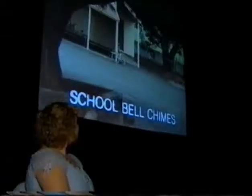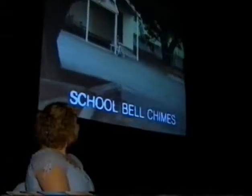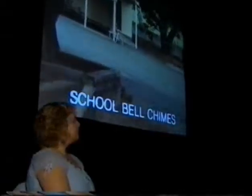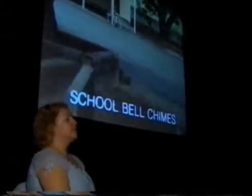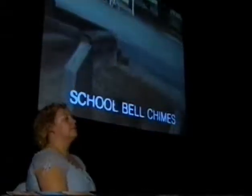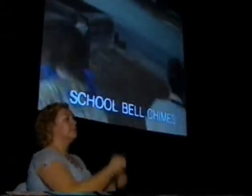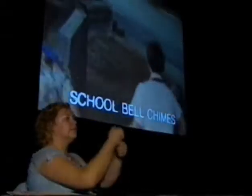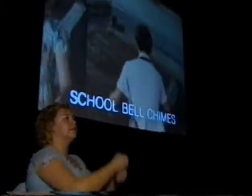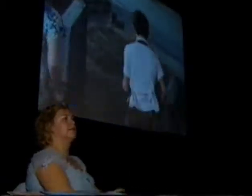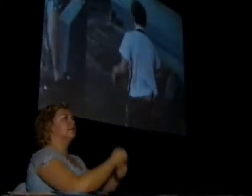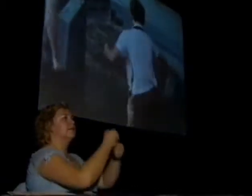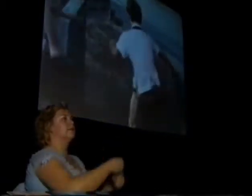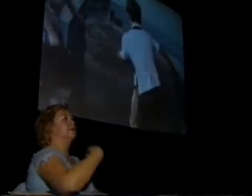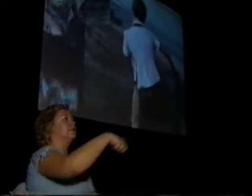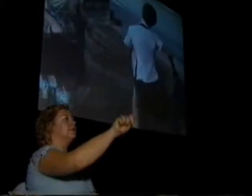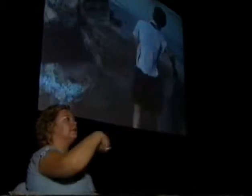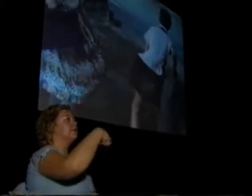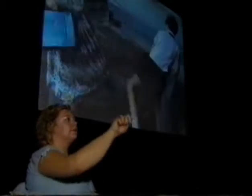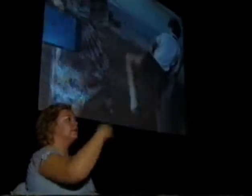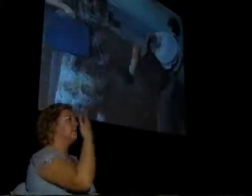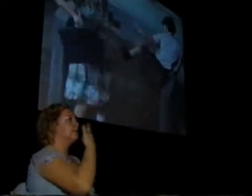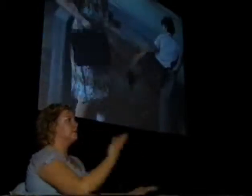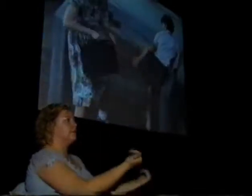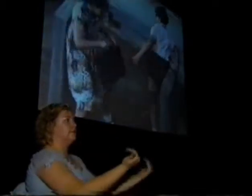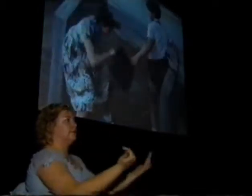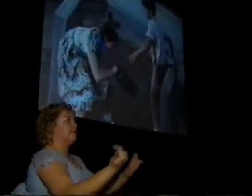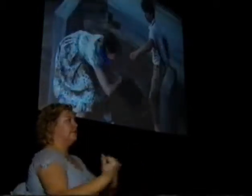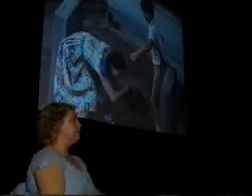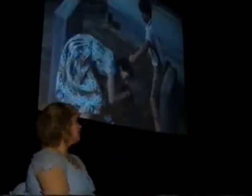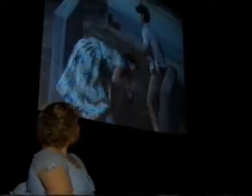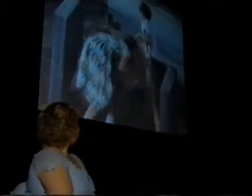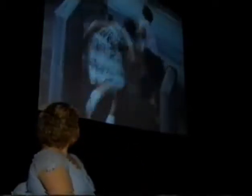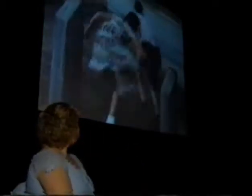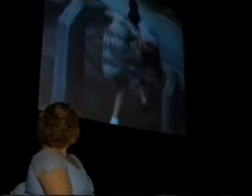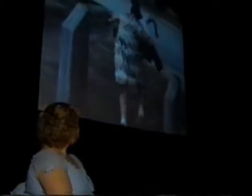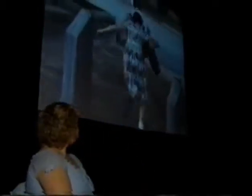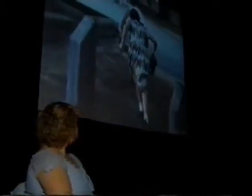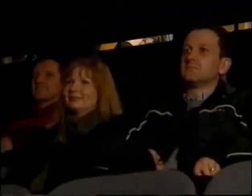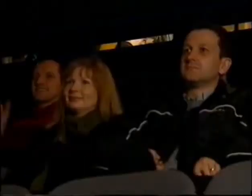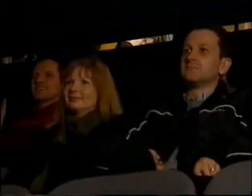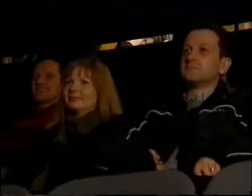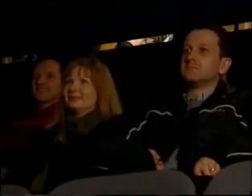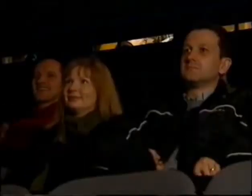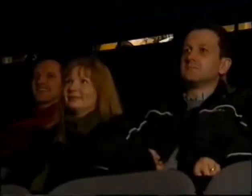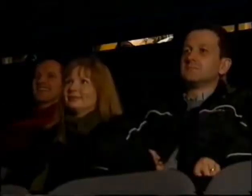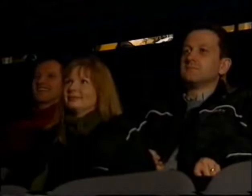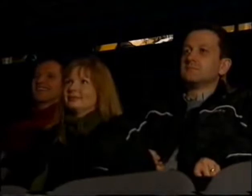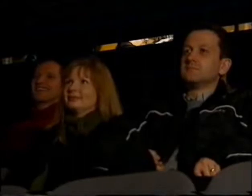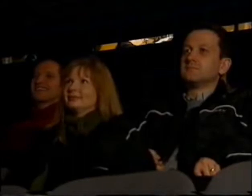not just education where barriers exist. Normally it's difficult for deaf people to go to the movies, but this performance at the Metro Cinema in Derby